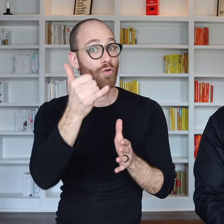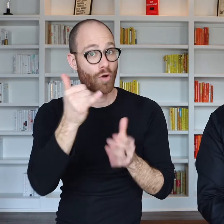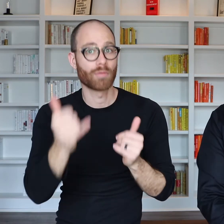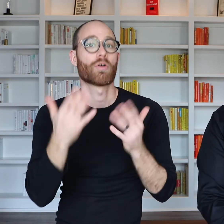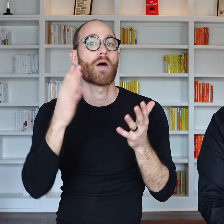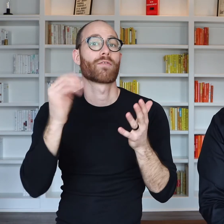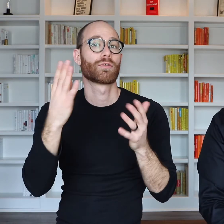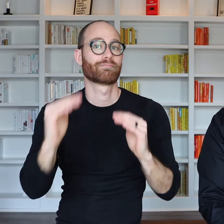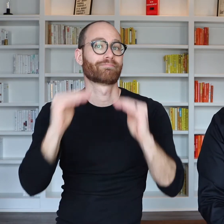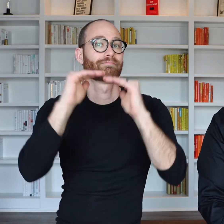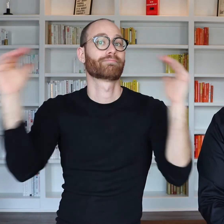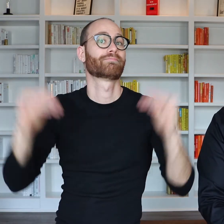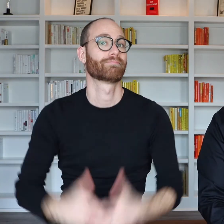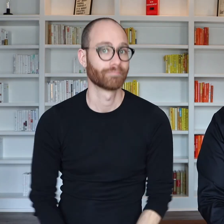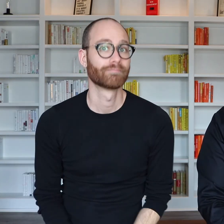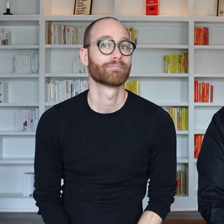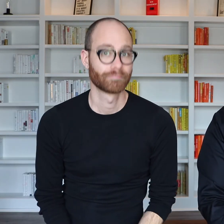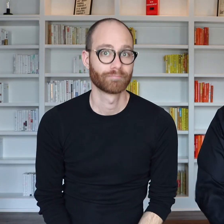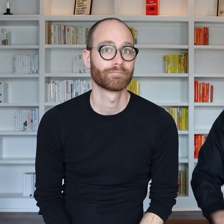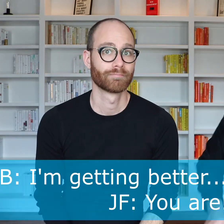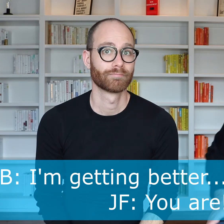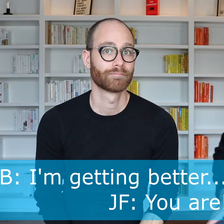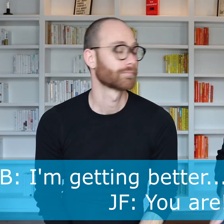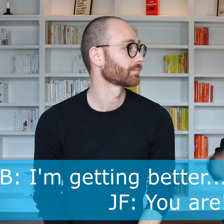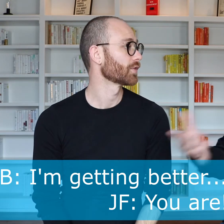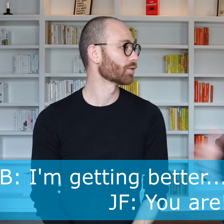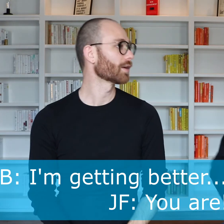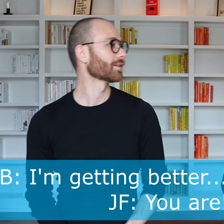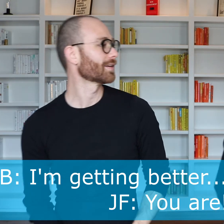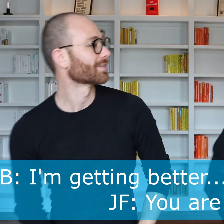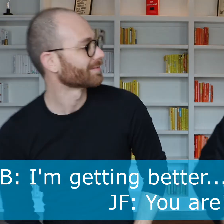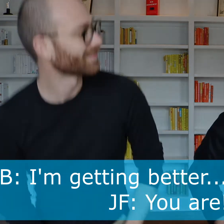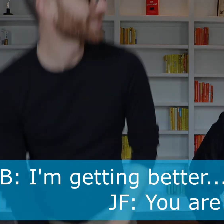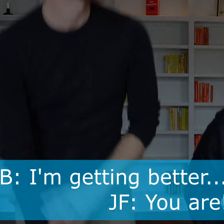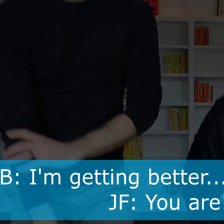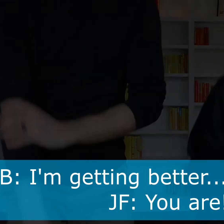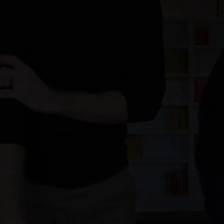I'm getting better at doing this You are, with you alongside me. Yeah.